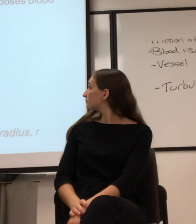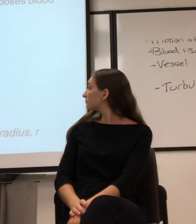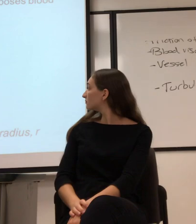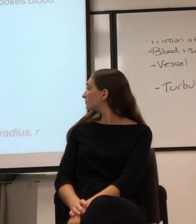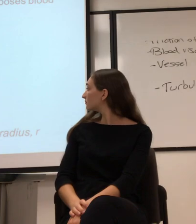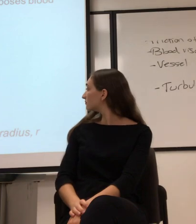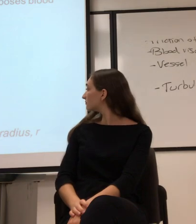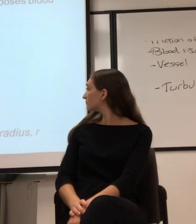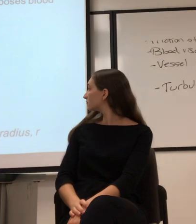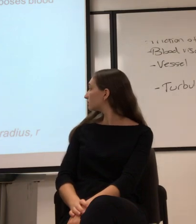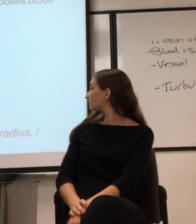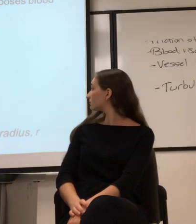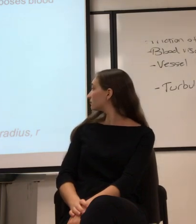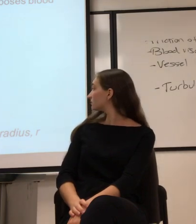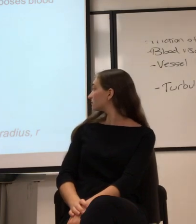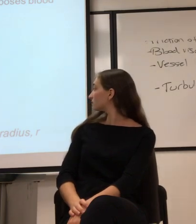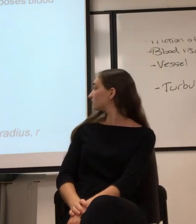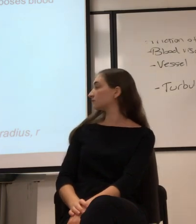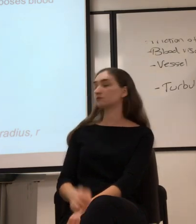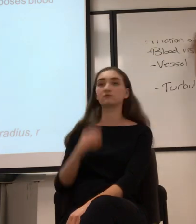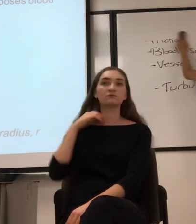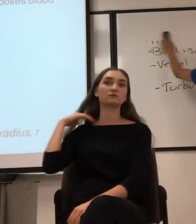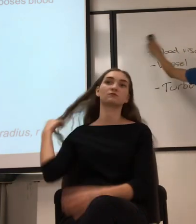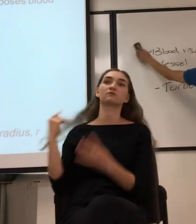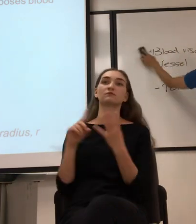The vasoconstriction.